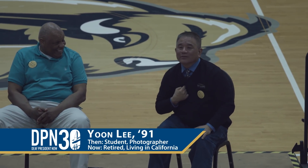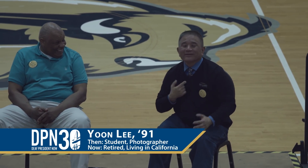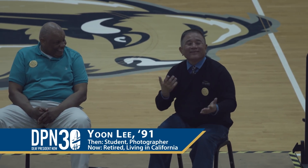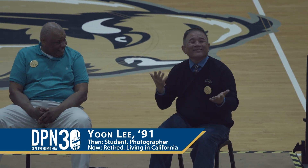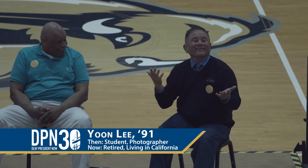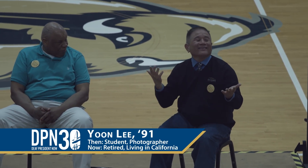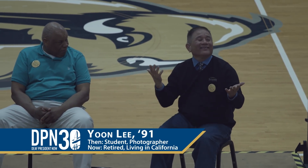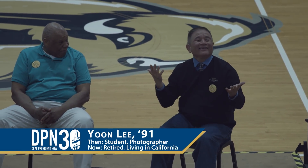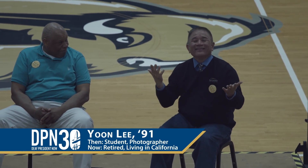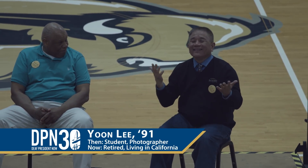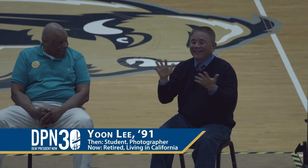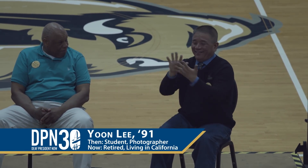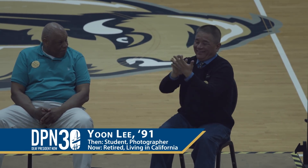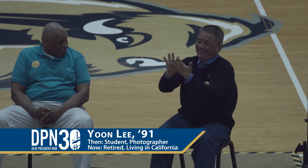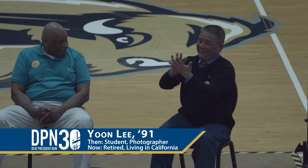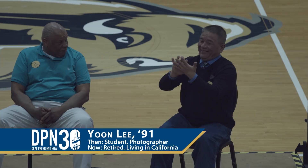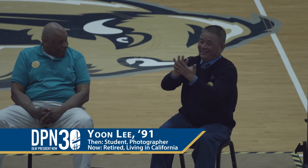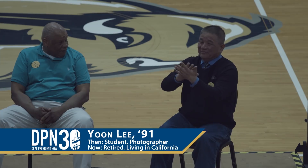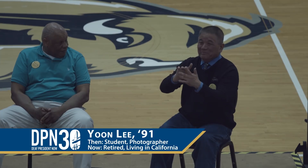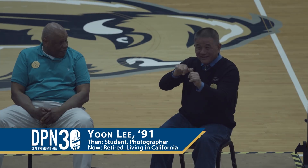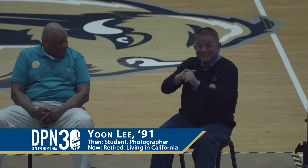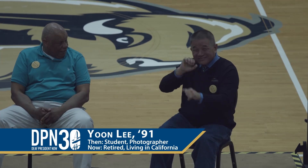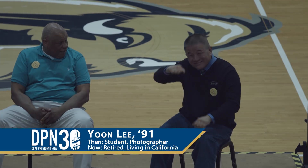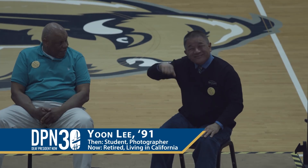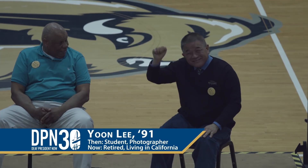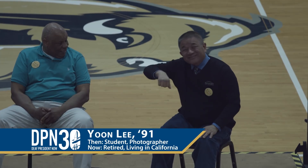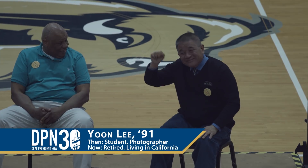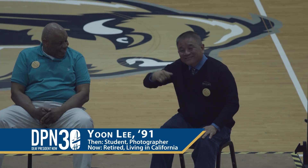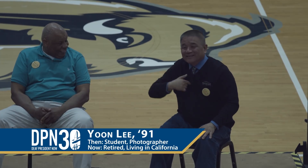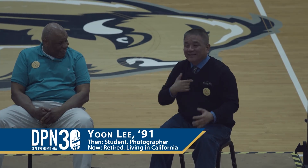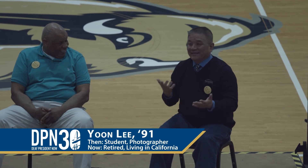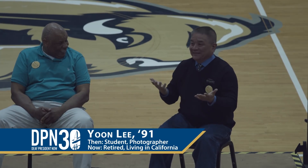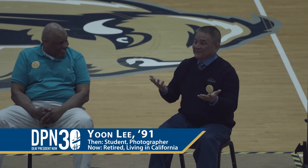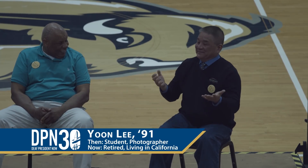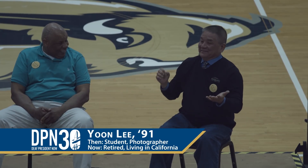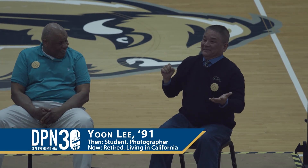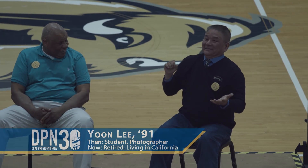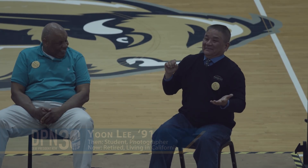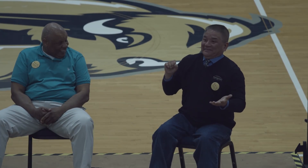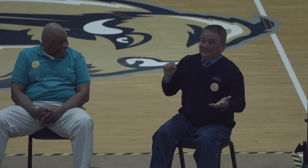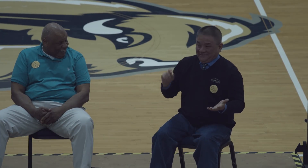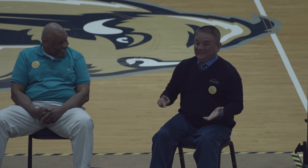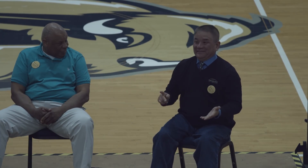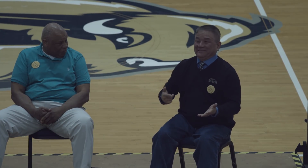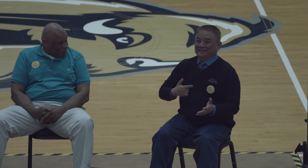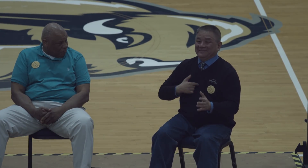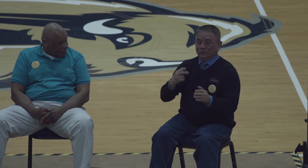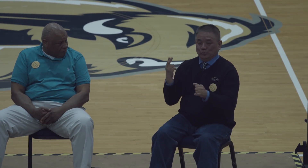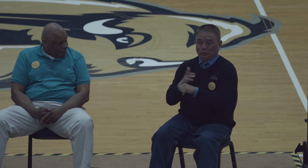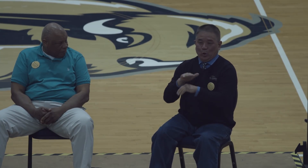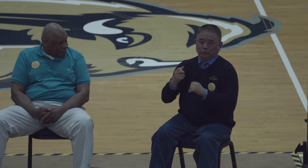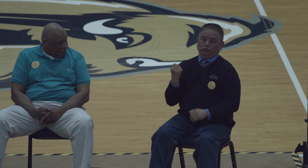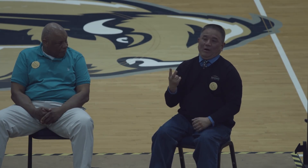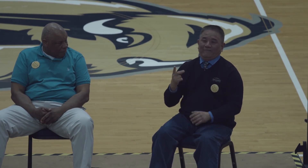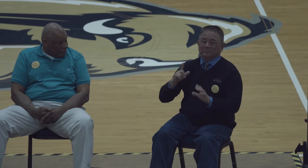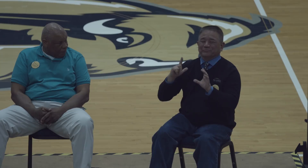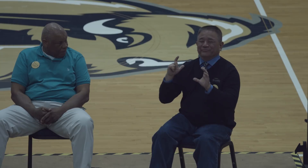still didn't know. It was uncertain. I felt like they would. I really did. So I decided, okay.